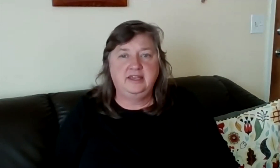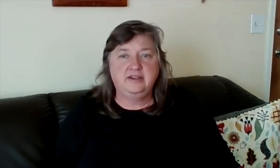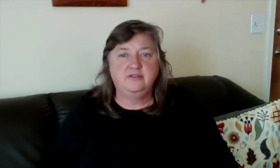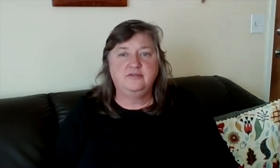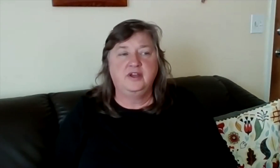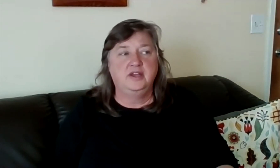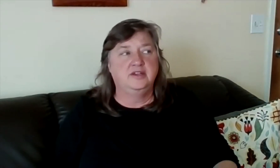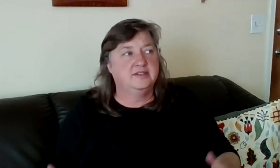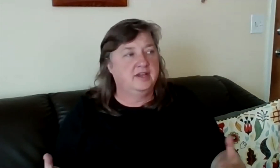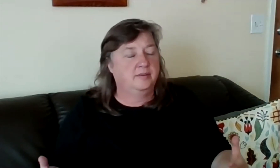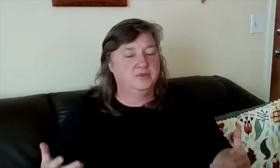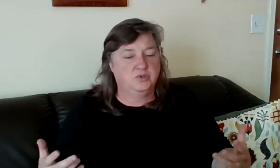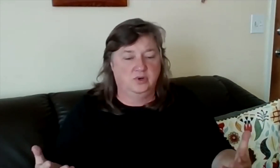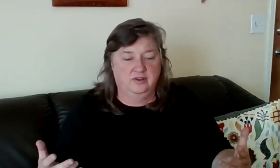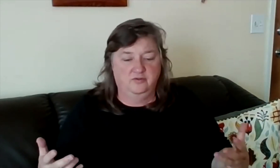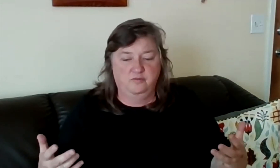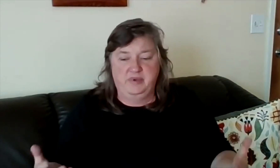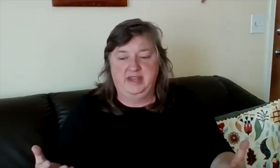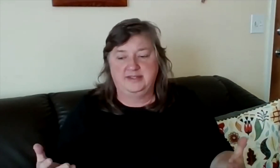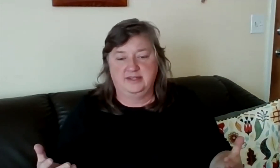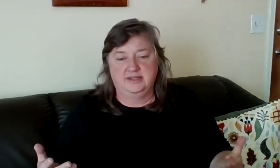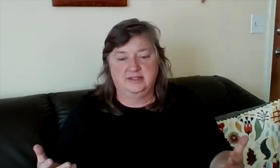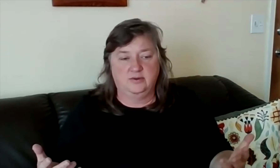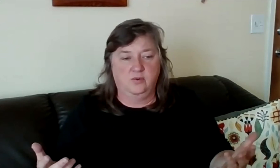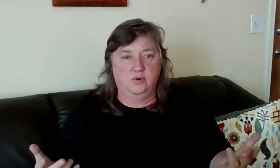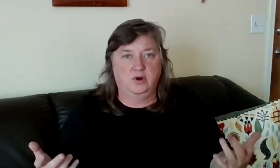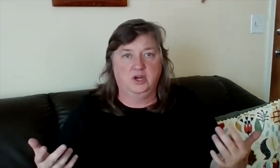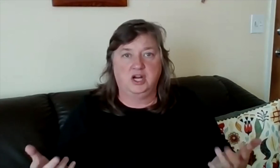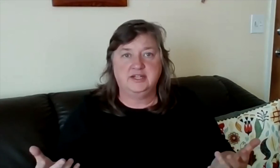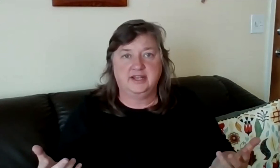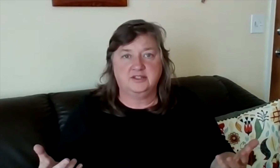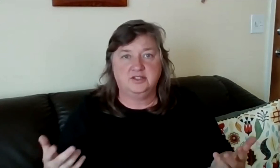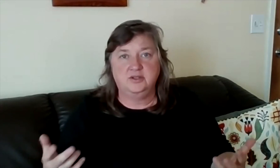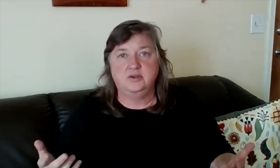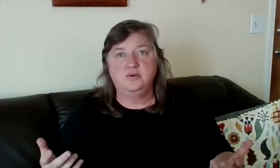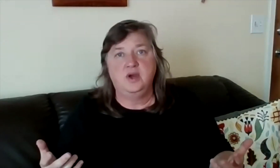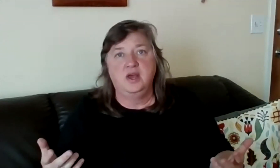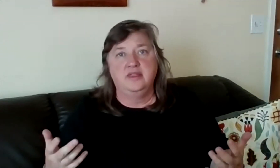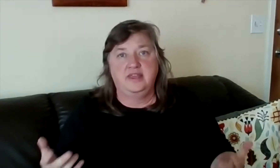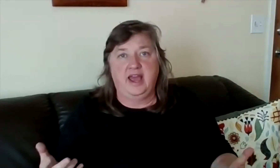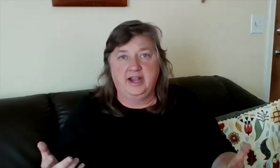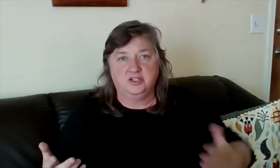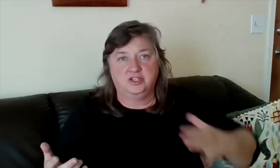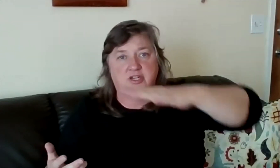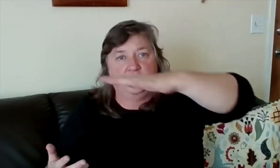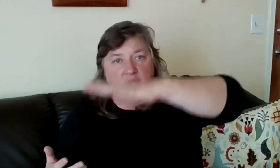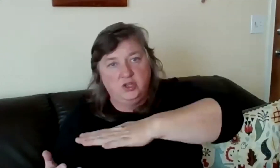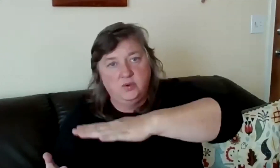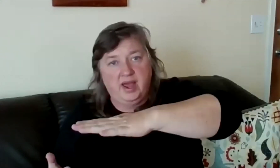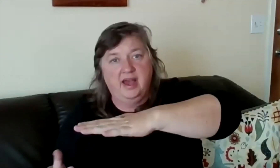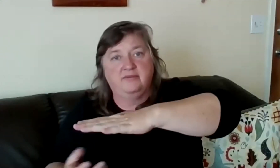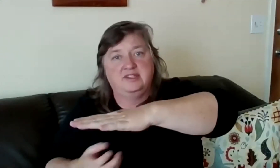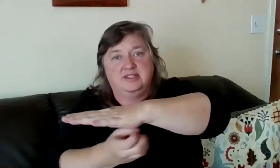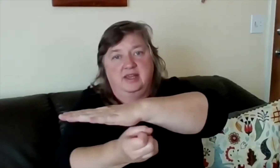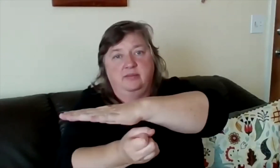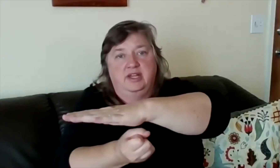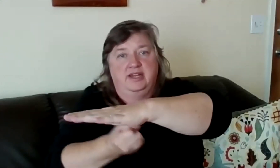give some sort of basis or context to the action, you have a